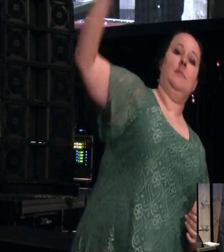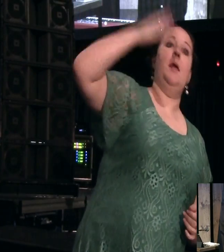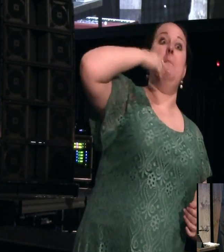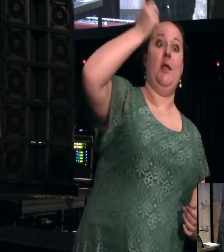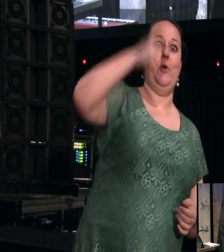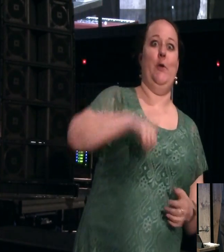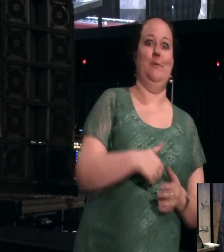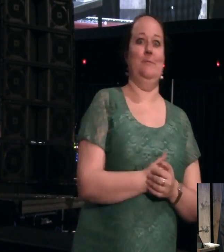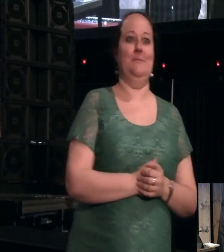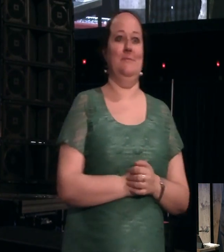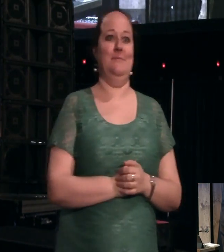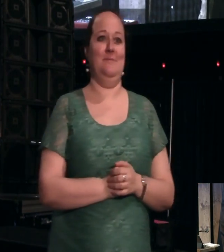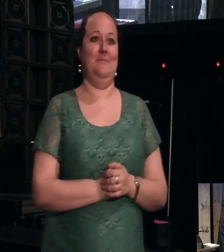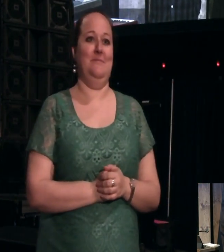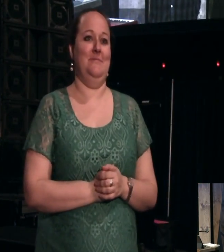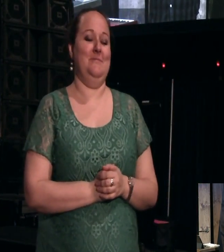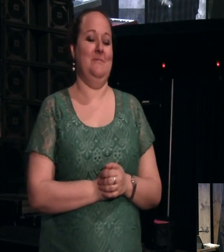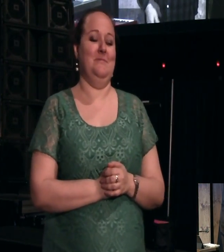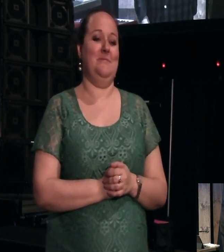close for us now.